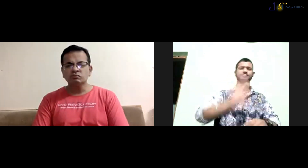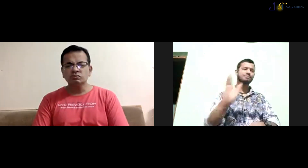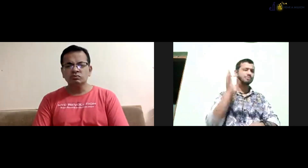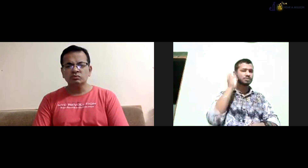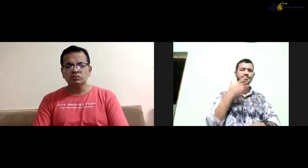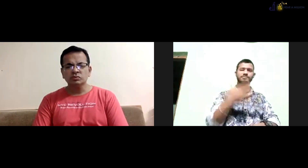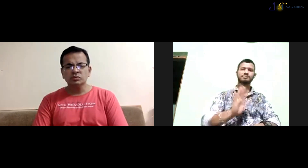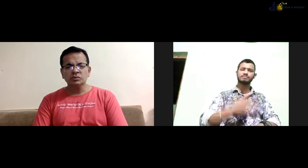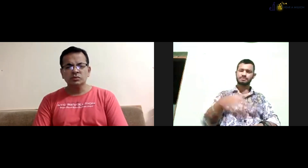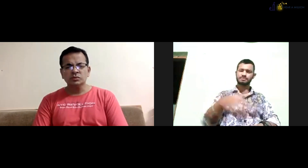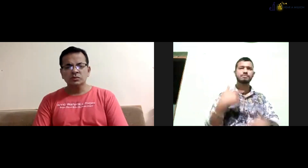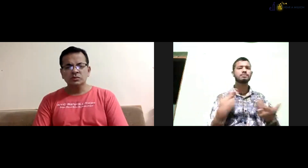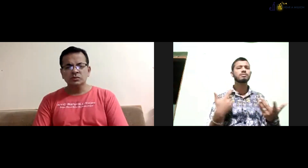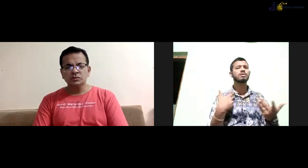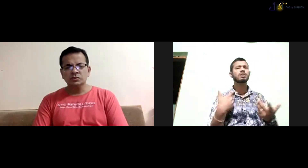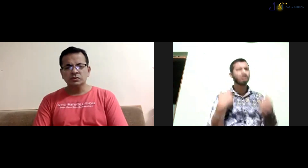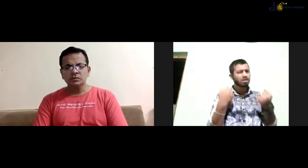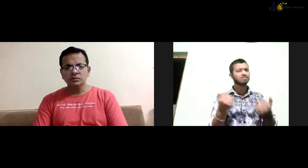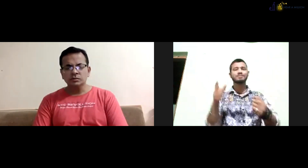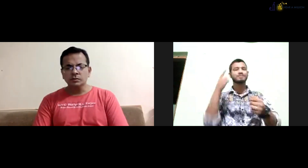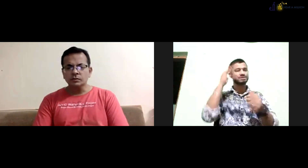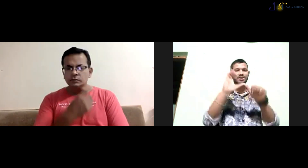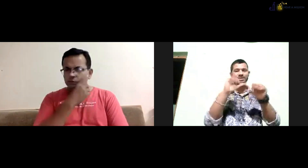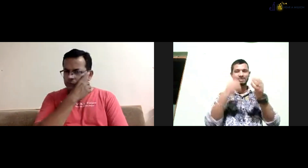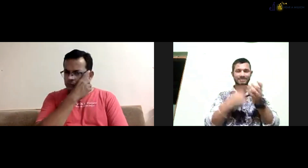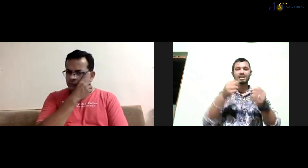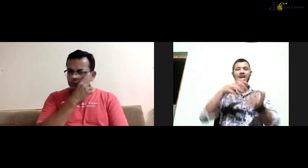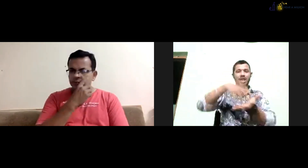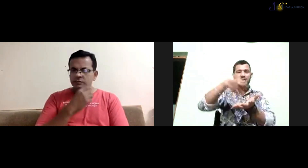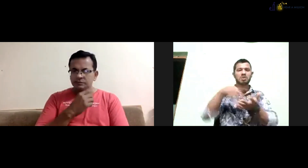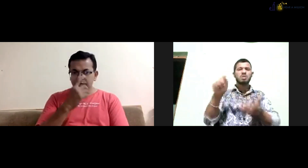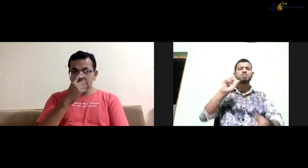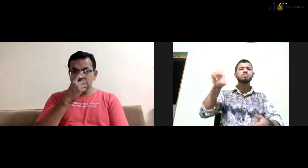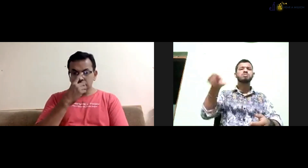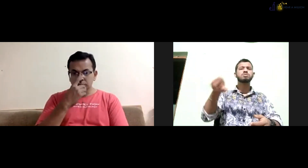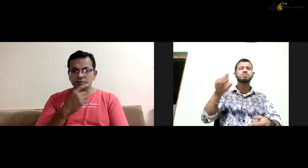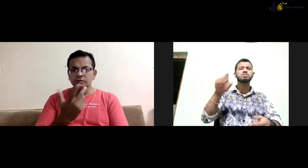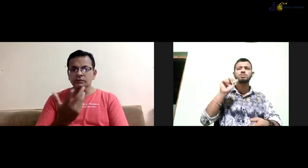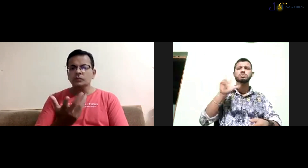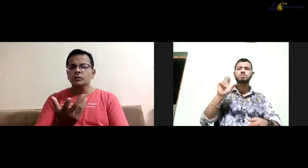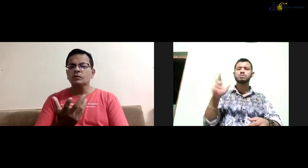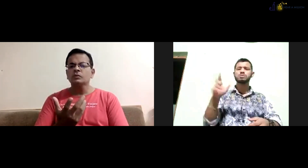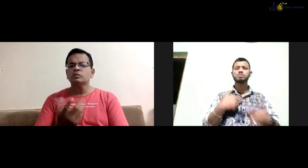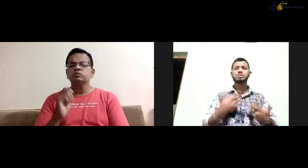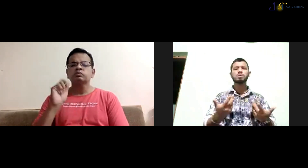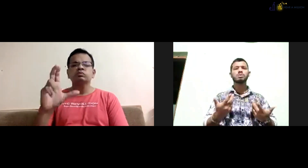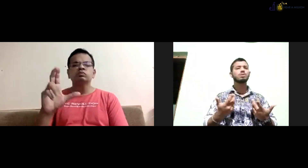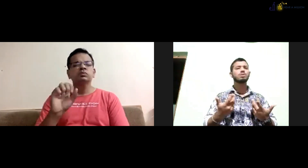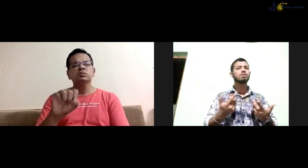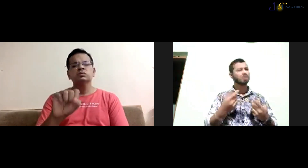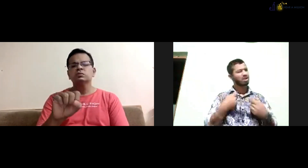facing challenges. They would say, yo, you can't travel in the bus. And I was asking them that I want to go. But